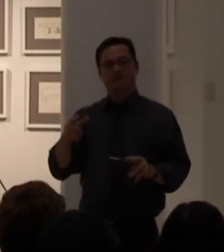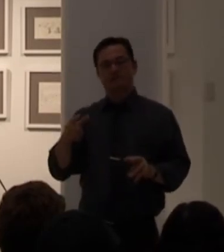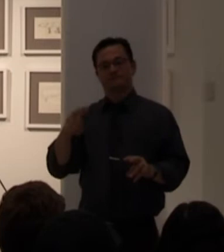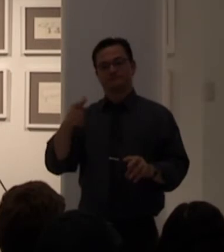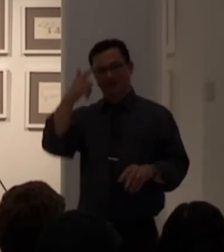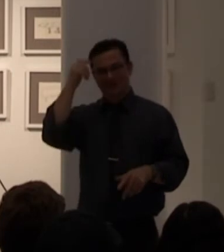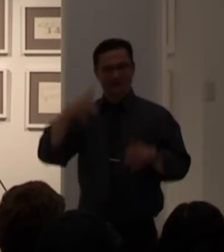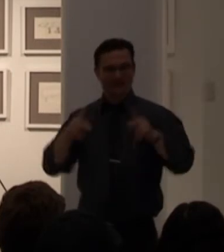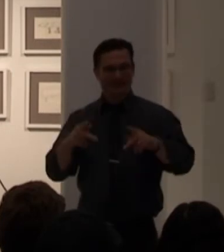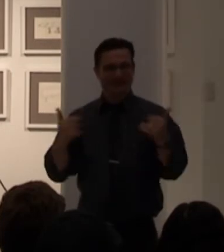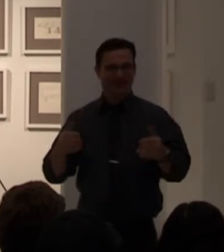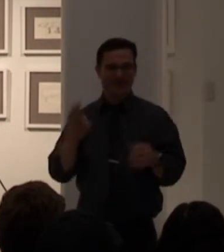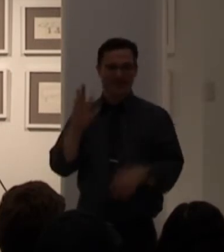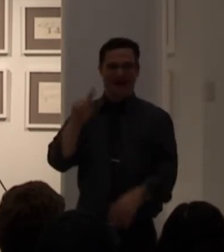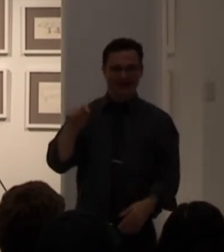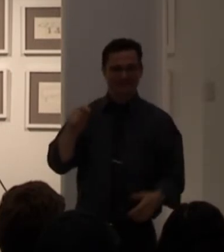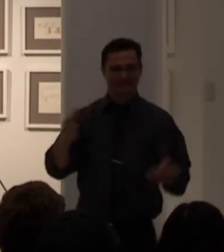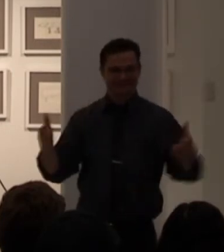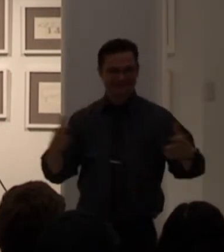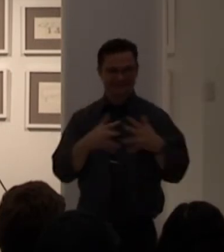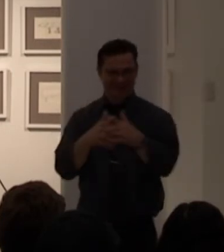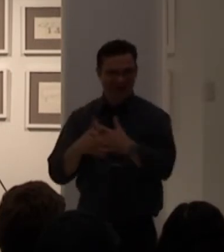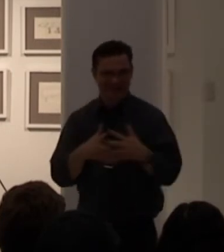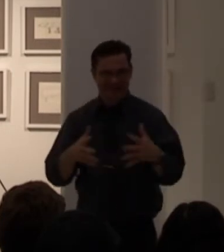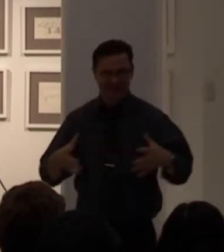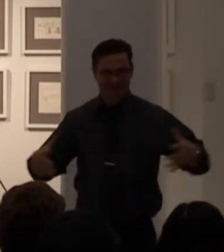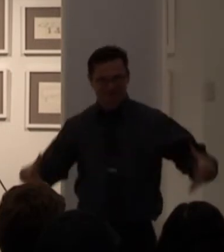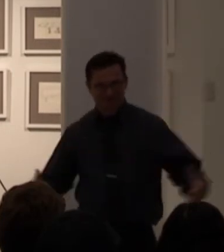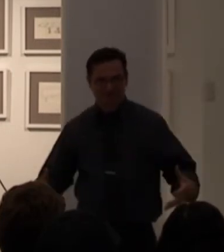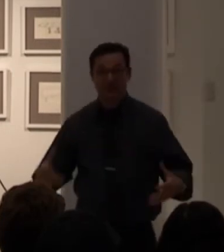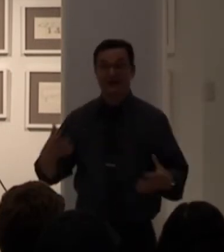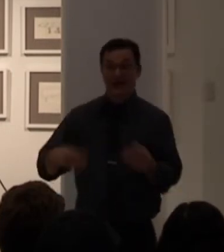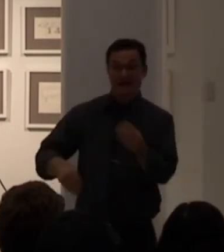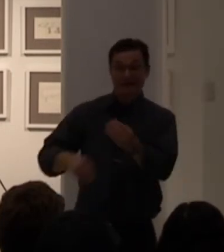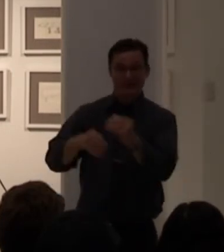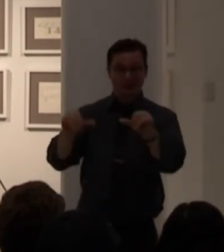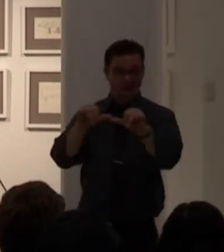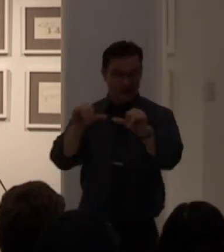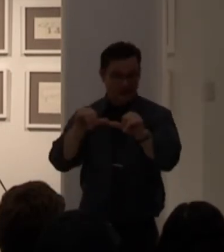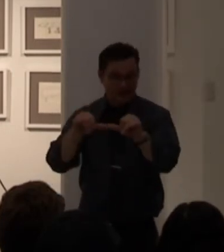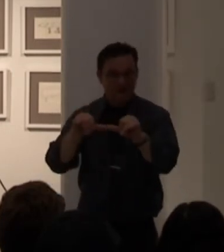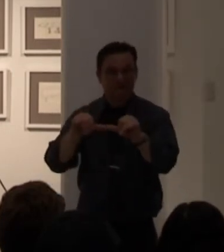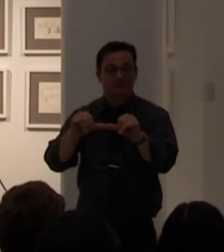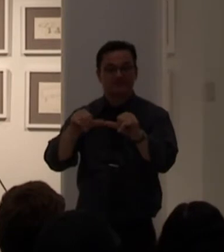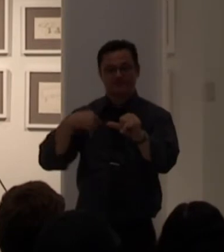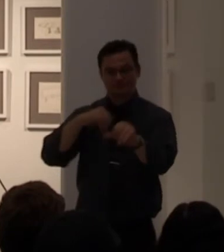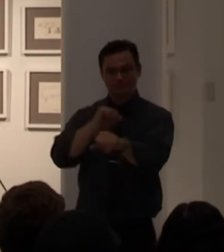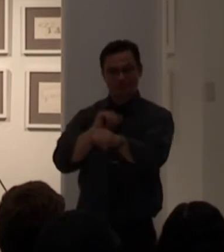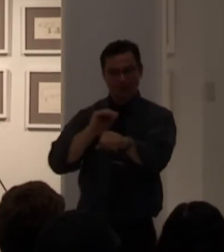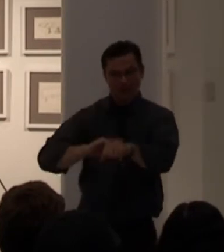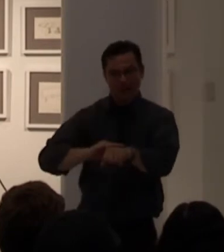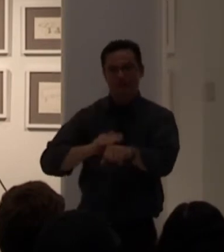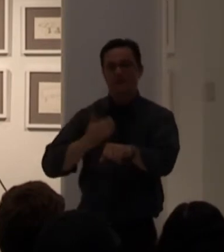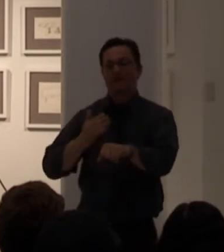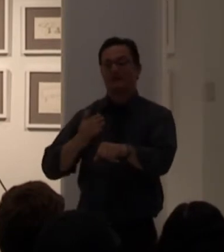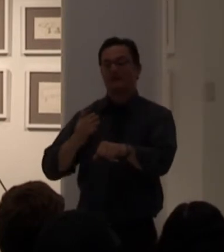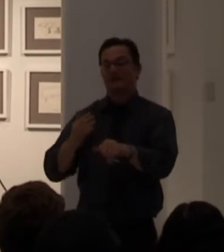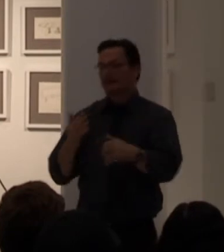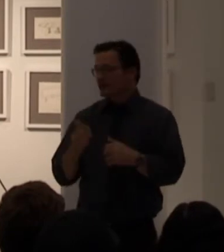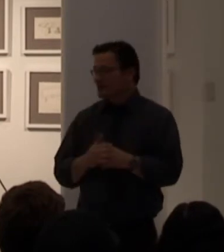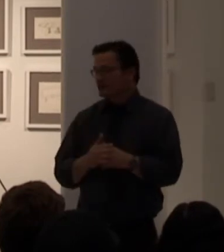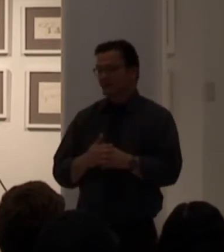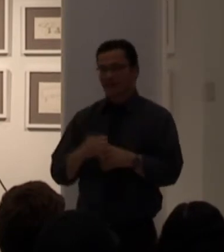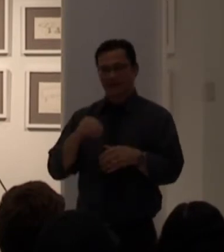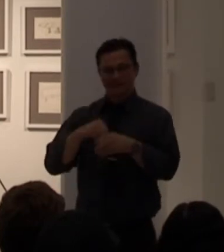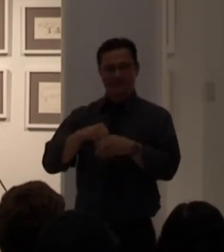United States. And now we're working on additional sizes. We're working on we're just sort of